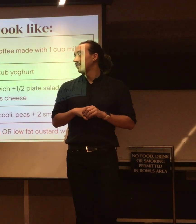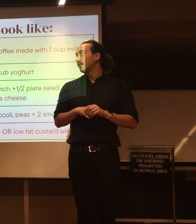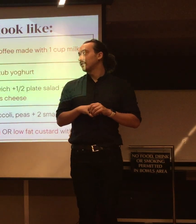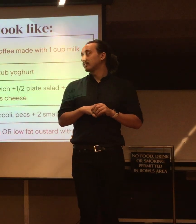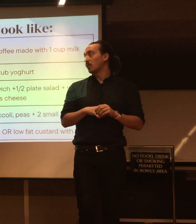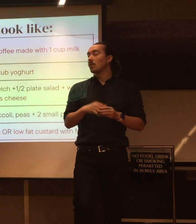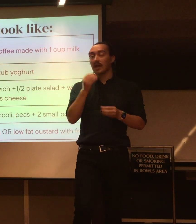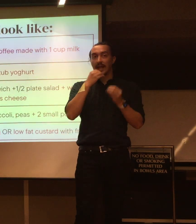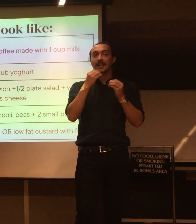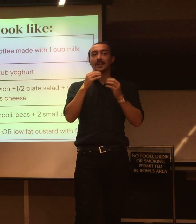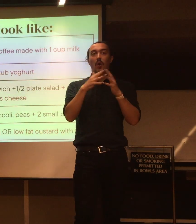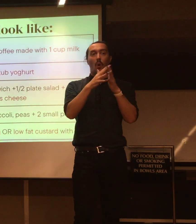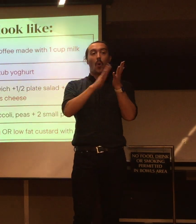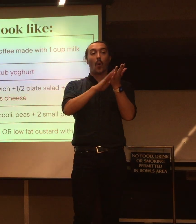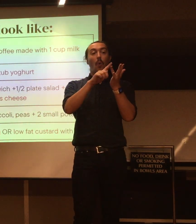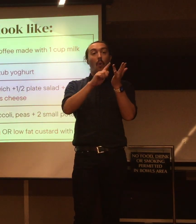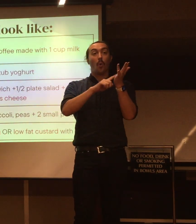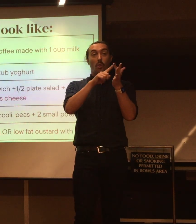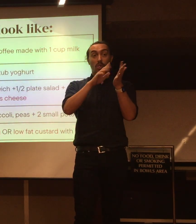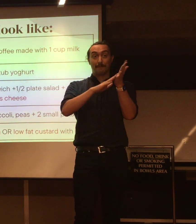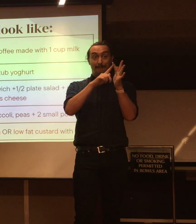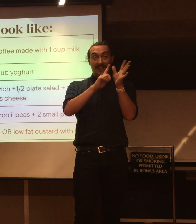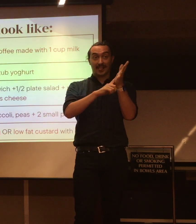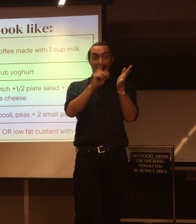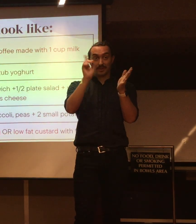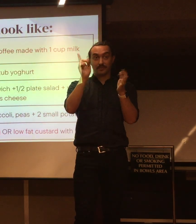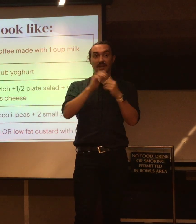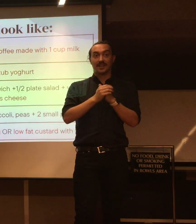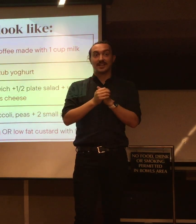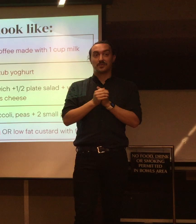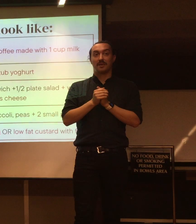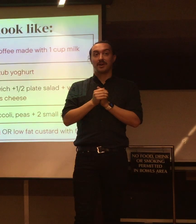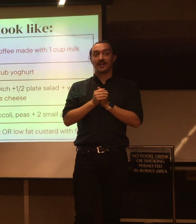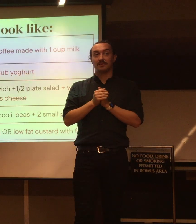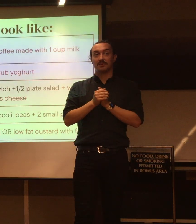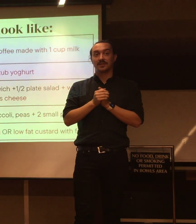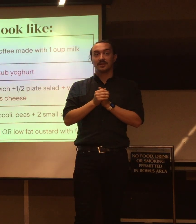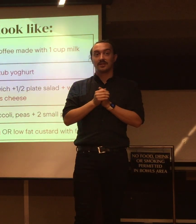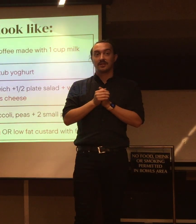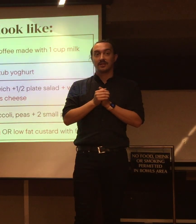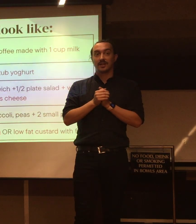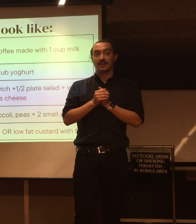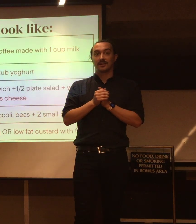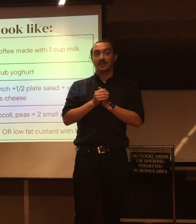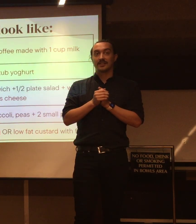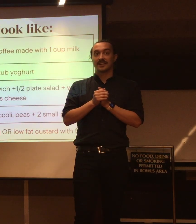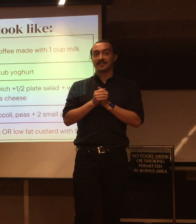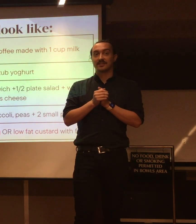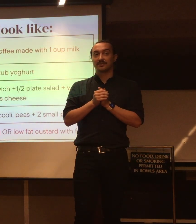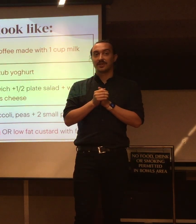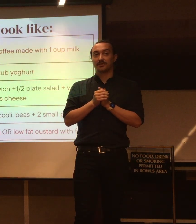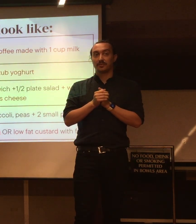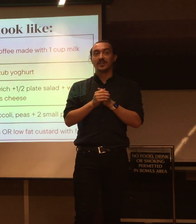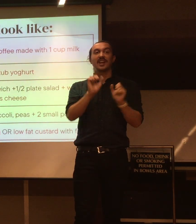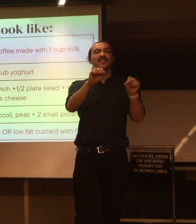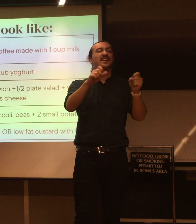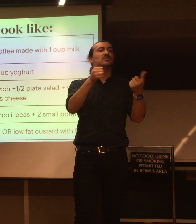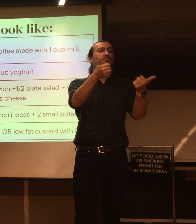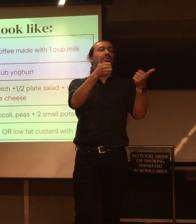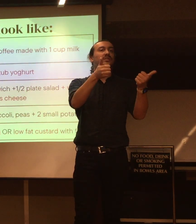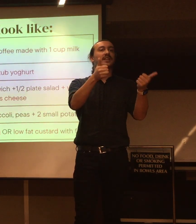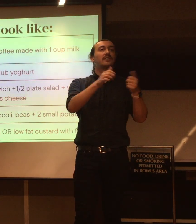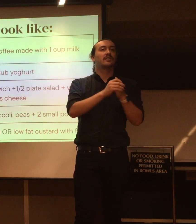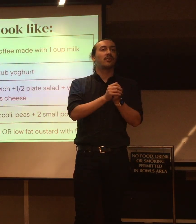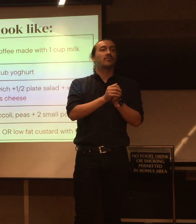eating wholemeal at the moment. Yeah, Yeah, that's what I'm buying at the moment. I think that's Yeah. great. Is that still a good bread? Yeah.